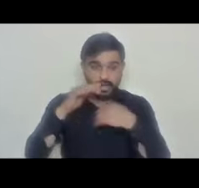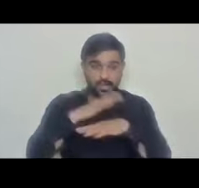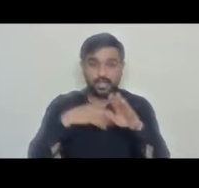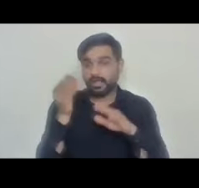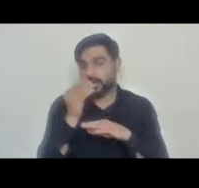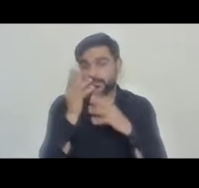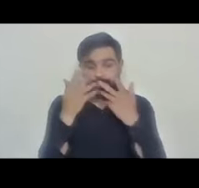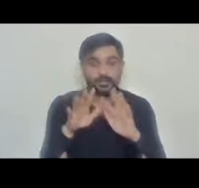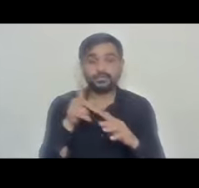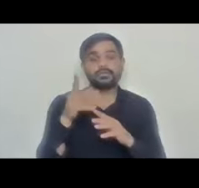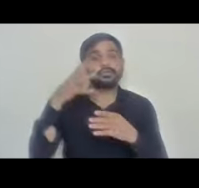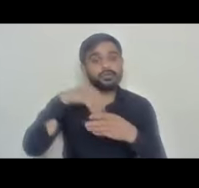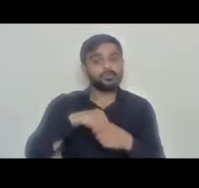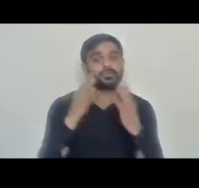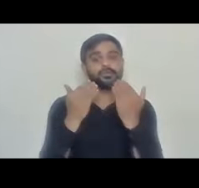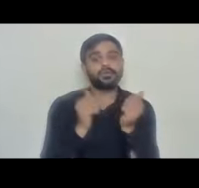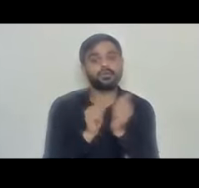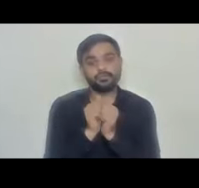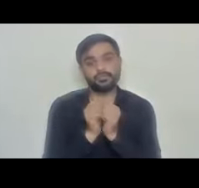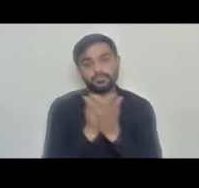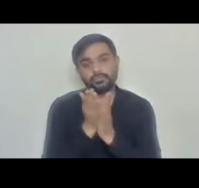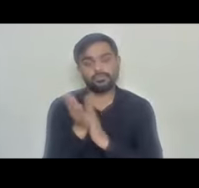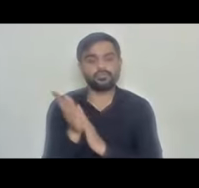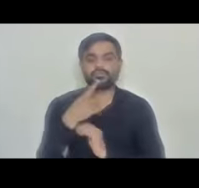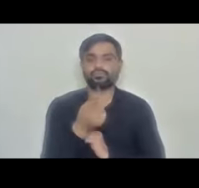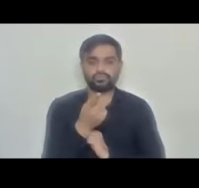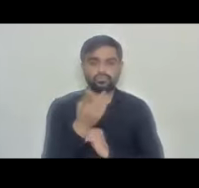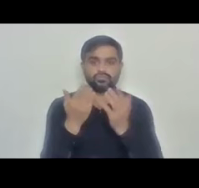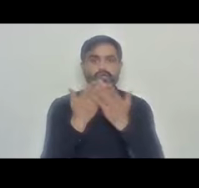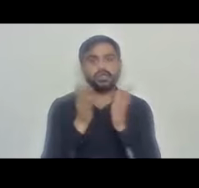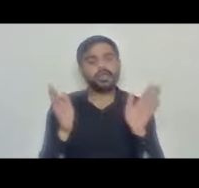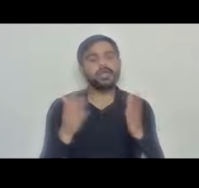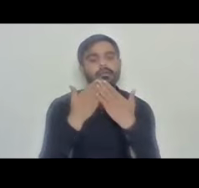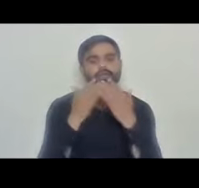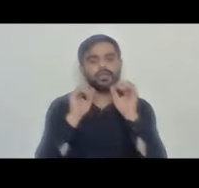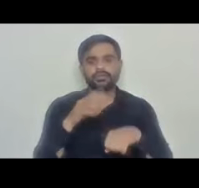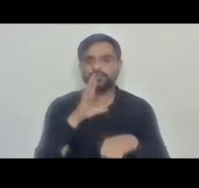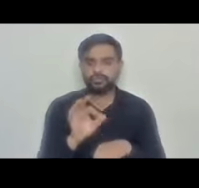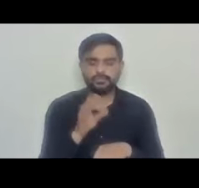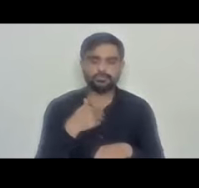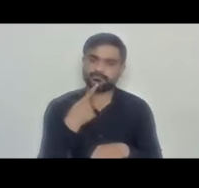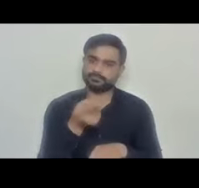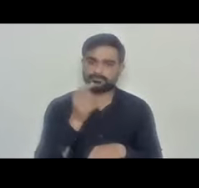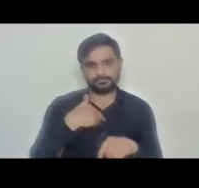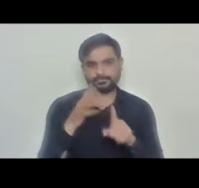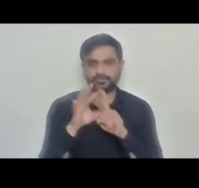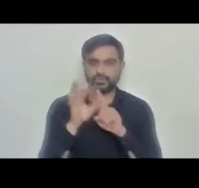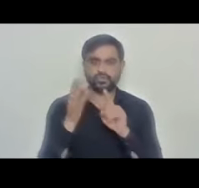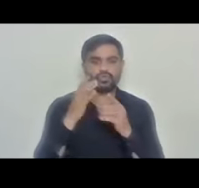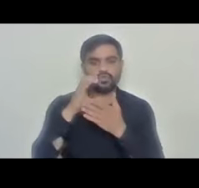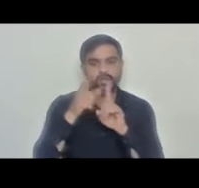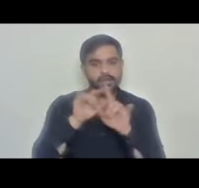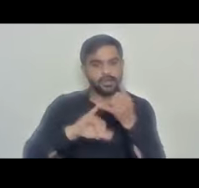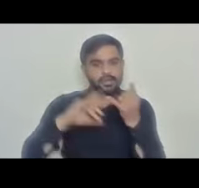something, then you would probably go with the again, then you can narrow down your study. Obviously, I could say that I'm doing a discourse analysis of